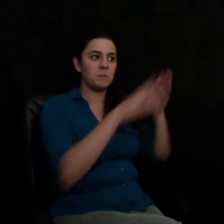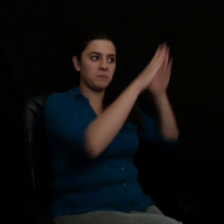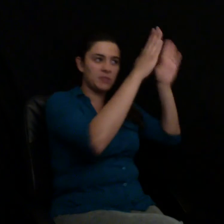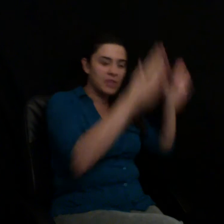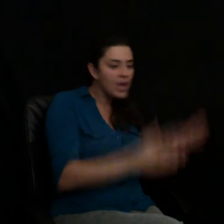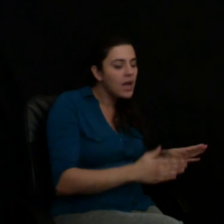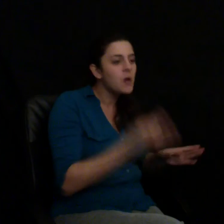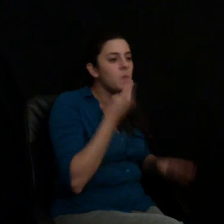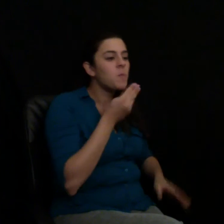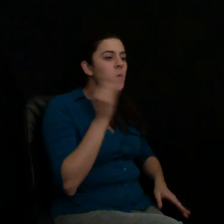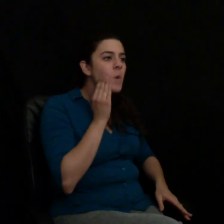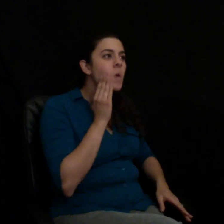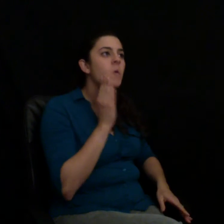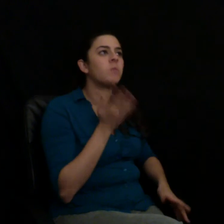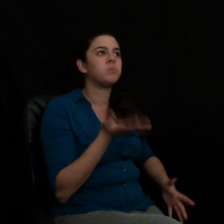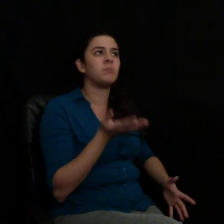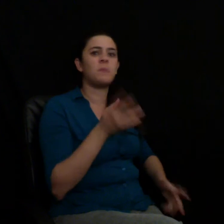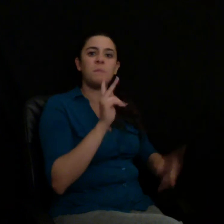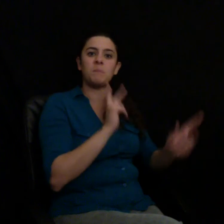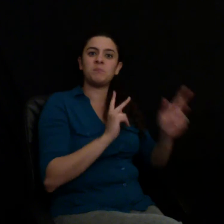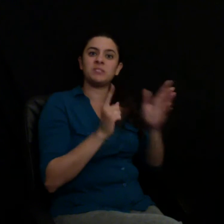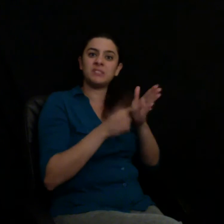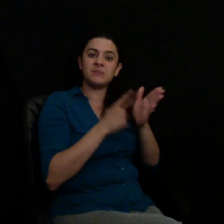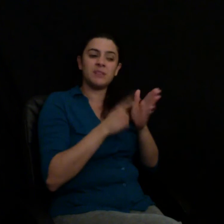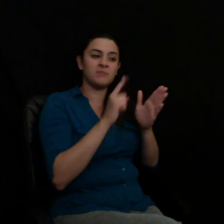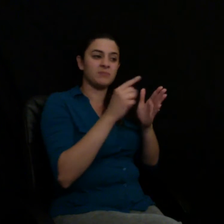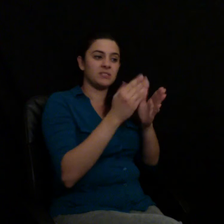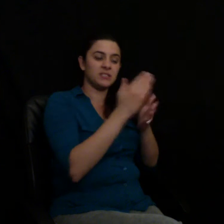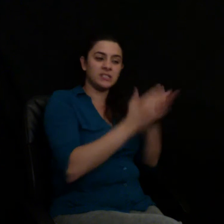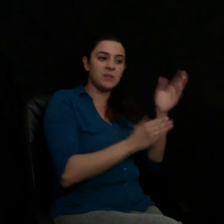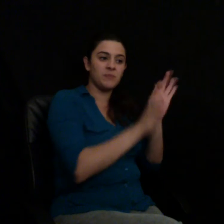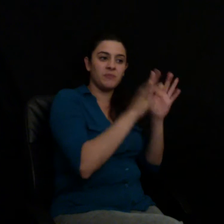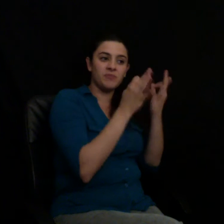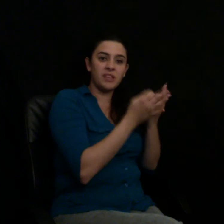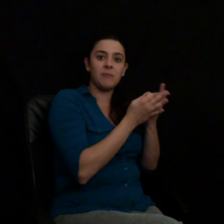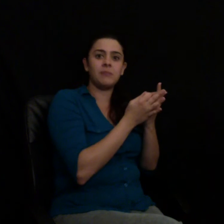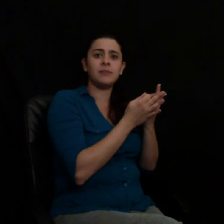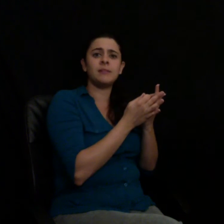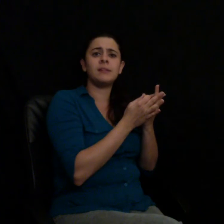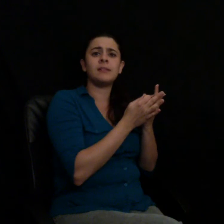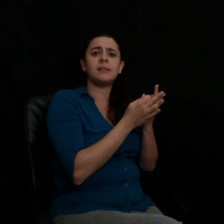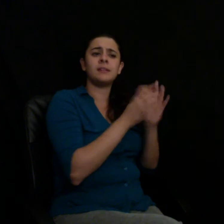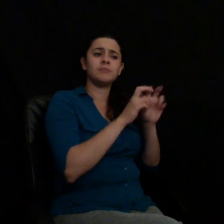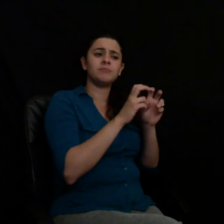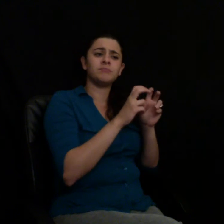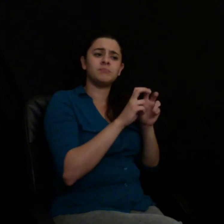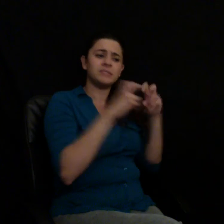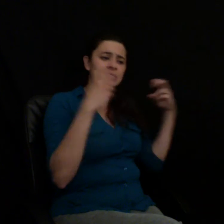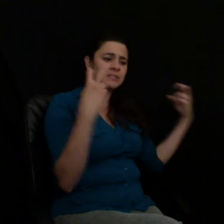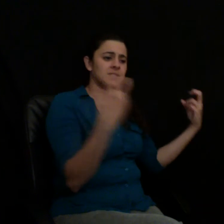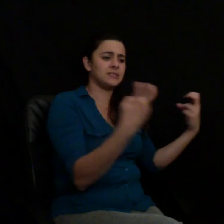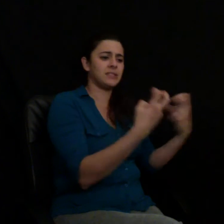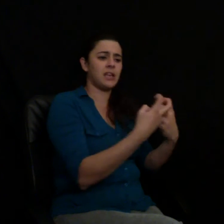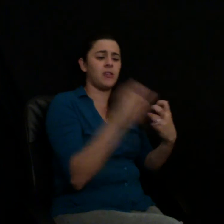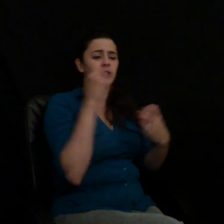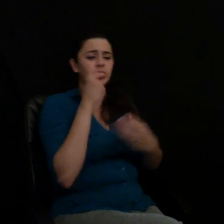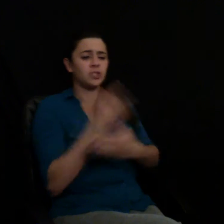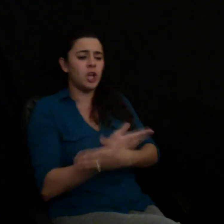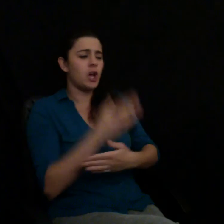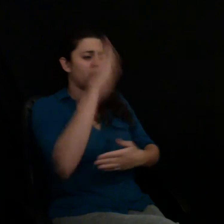sitting at home, they're sitting across the dinner table from their son or daughter, and they're not loving each other. And here we are hopping trains all across America, and we stay in